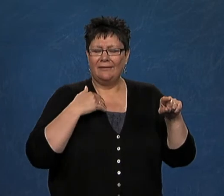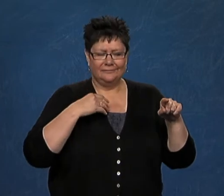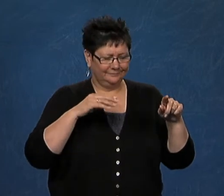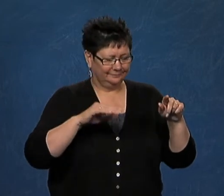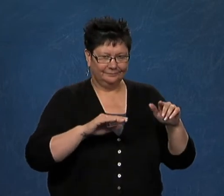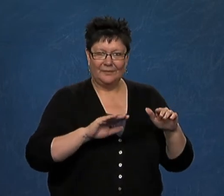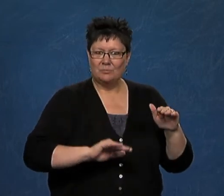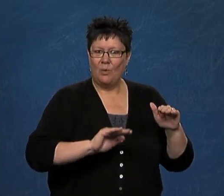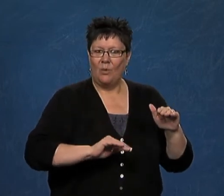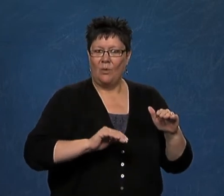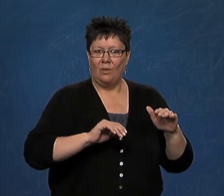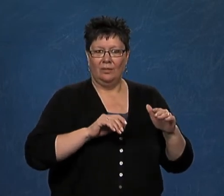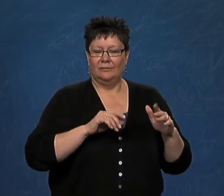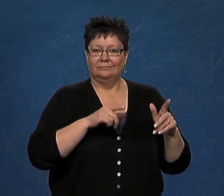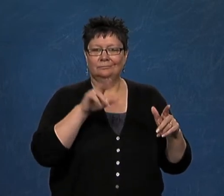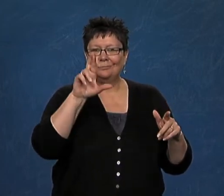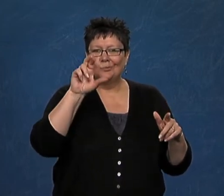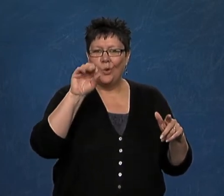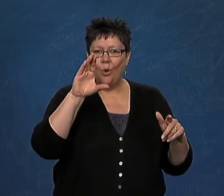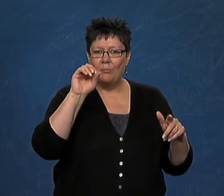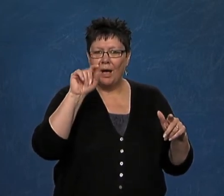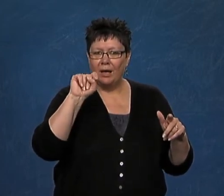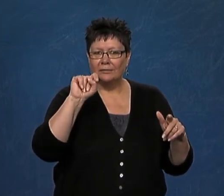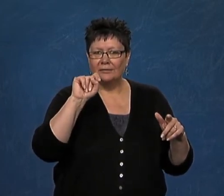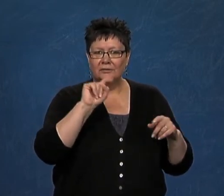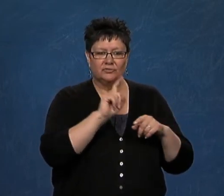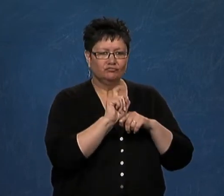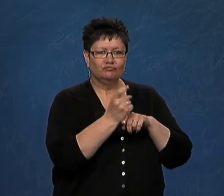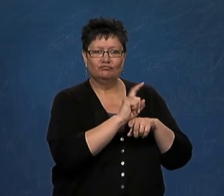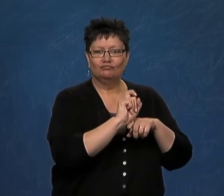office and the hospital had a robot